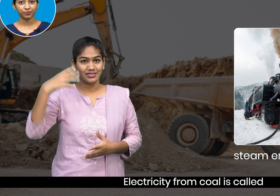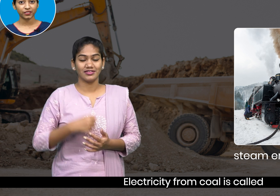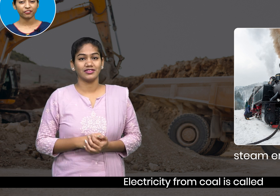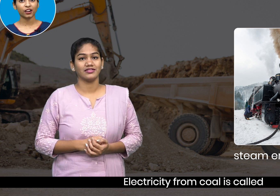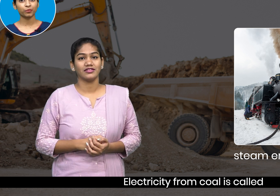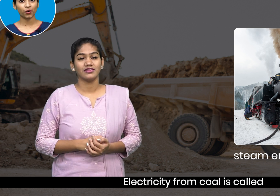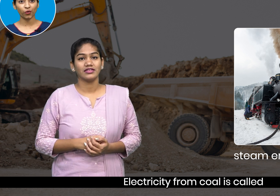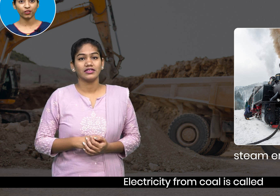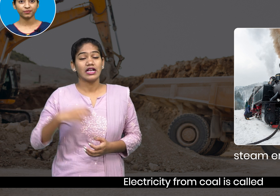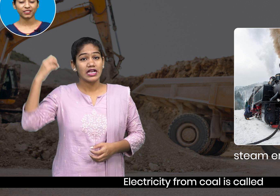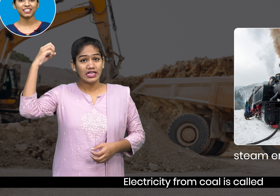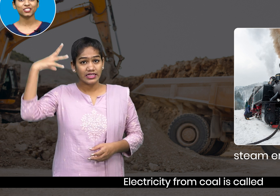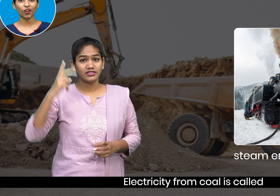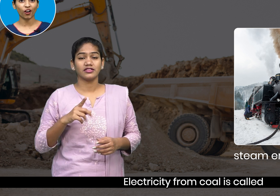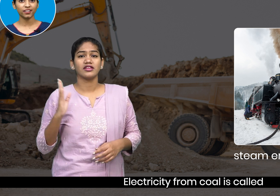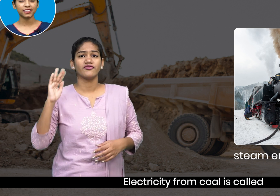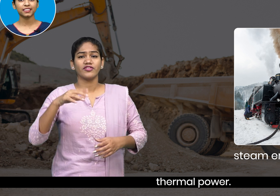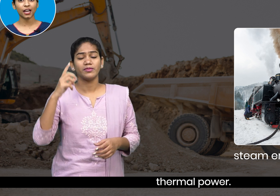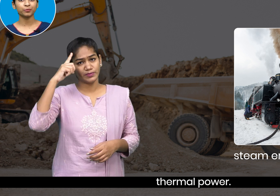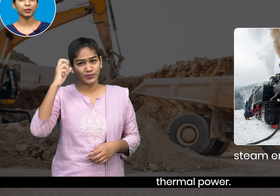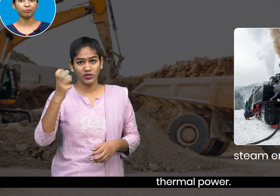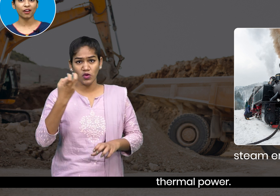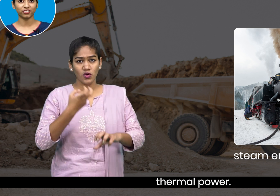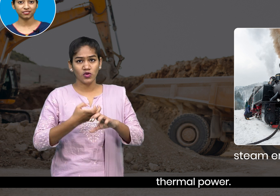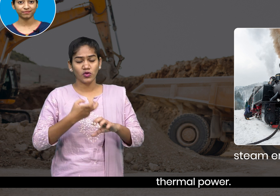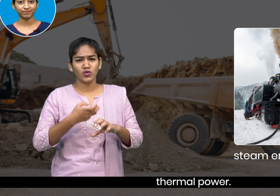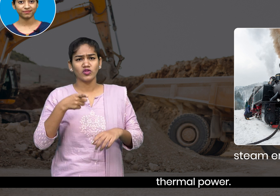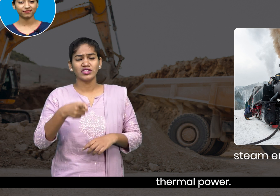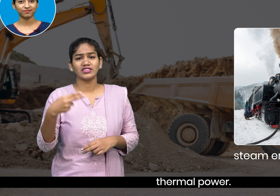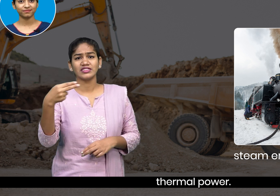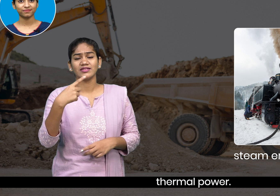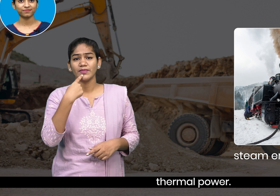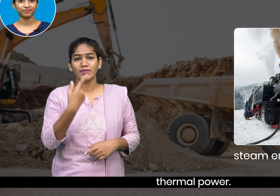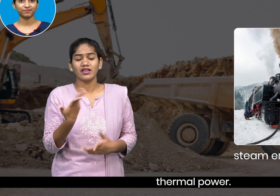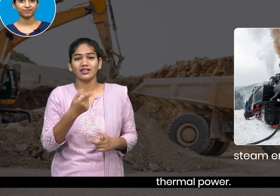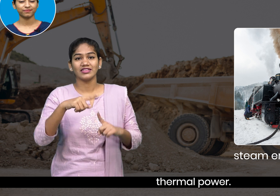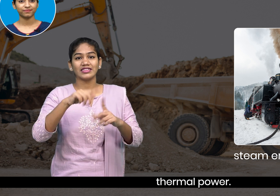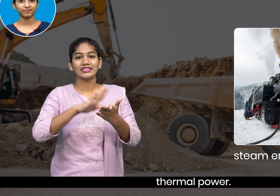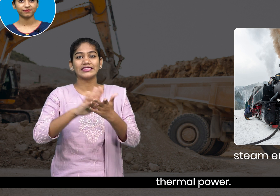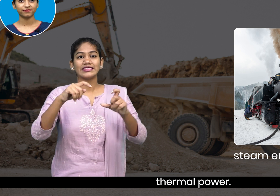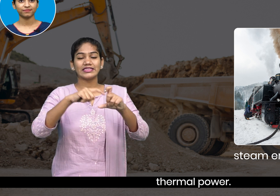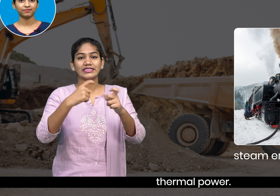Electricity from coal is called thermal power.